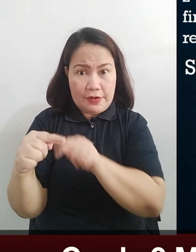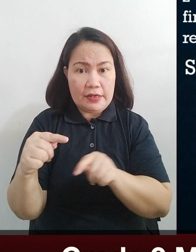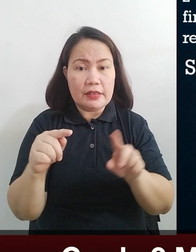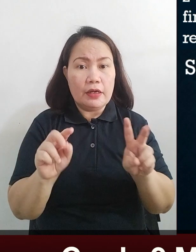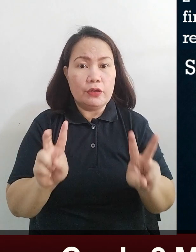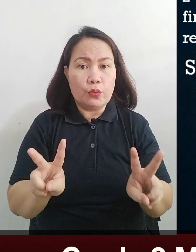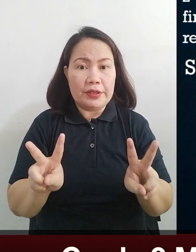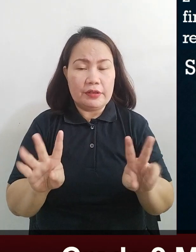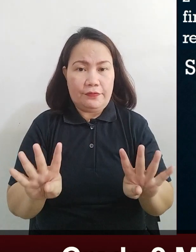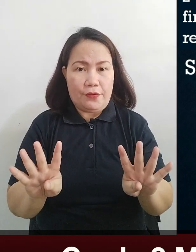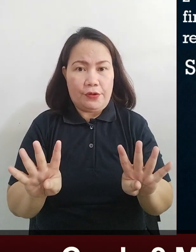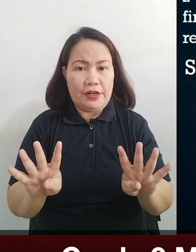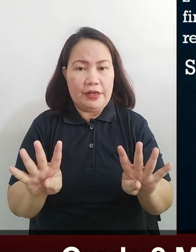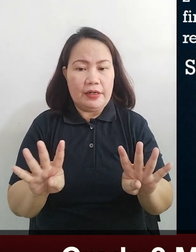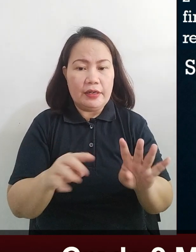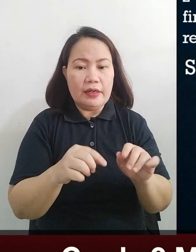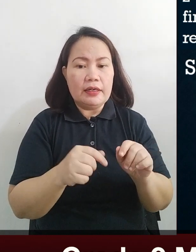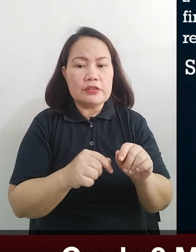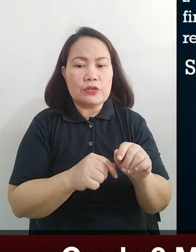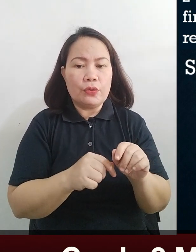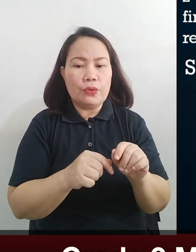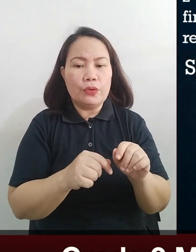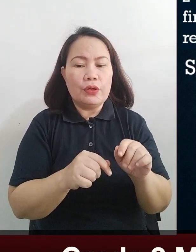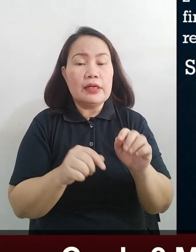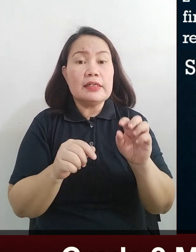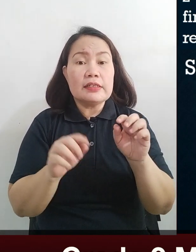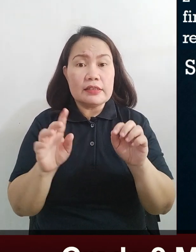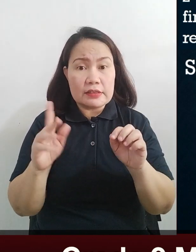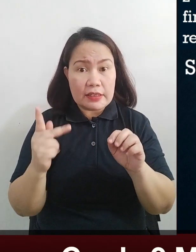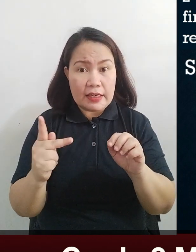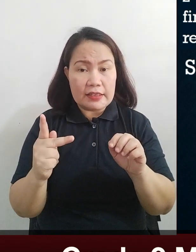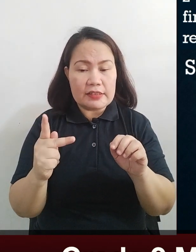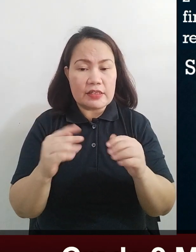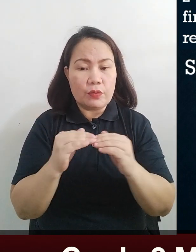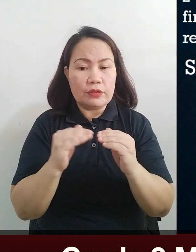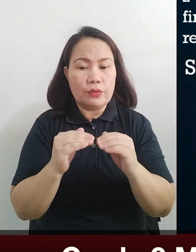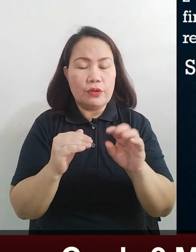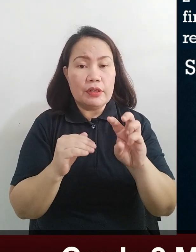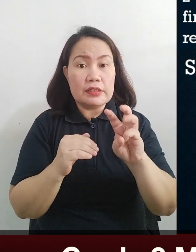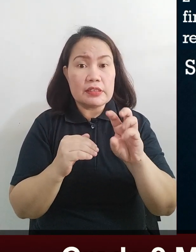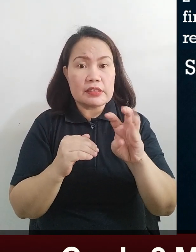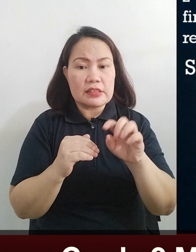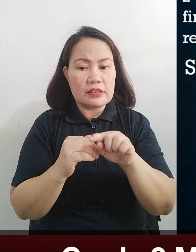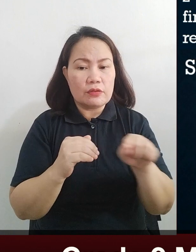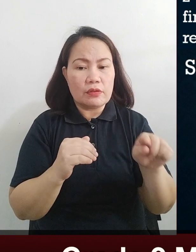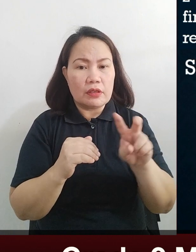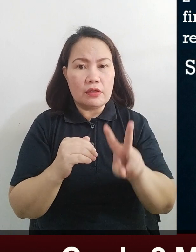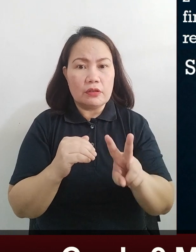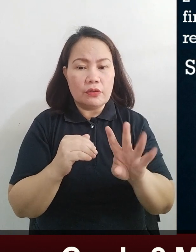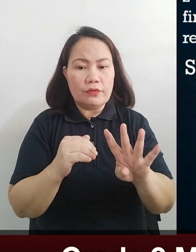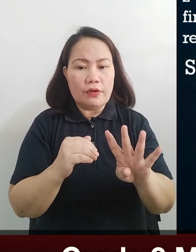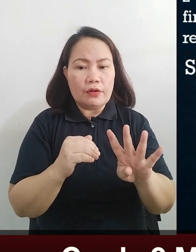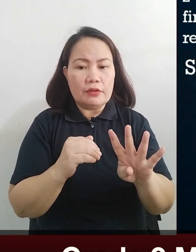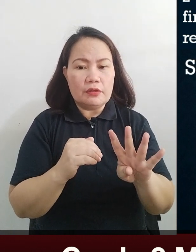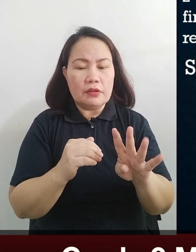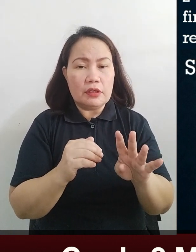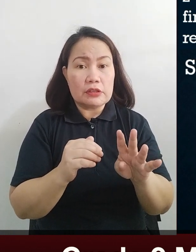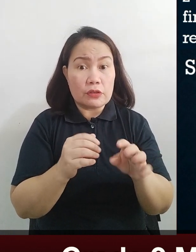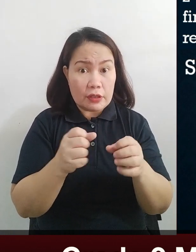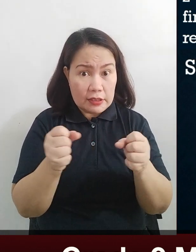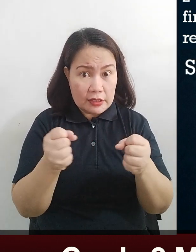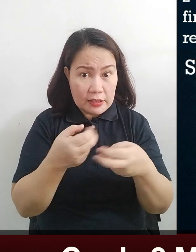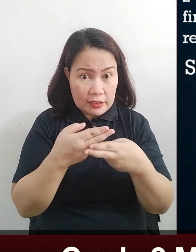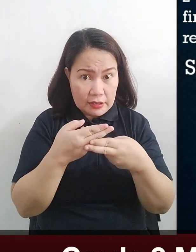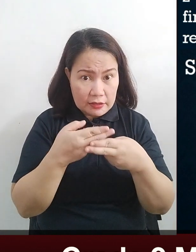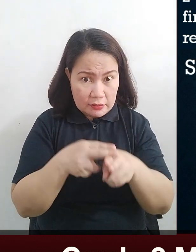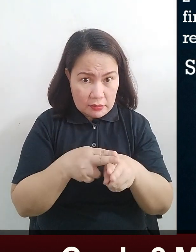sides by 24. So, K is equal to 16 over 24. So, pwede natin kunin yung lowest term nito, no?